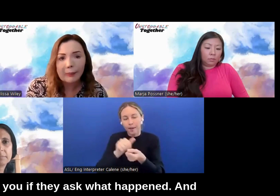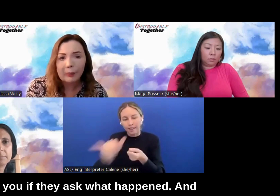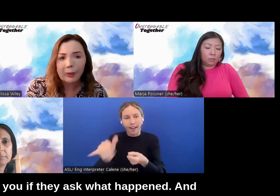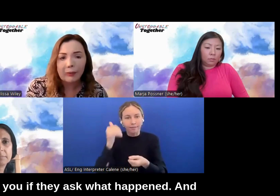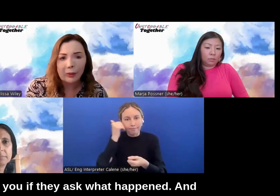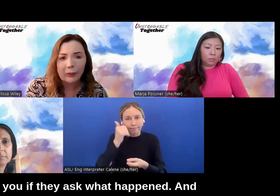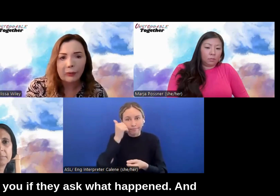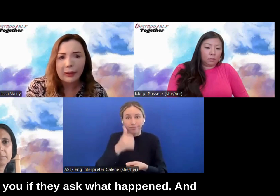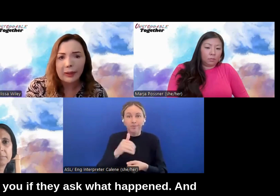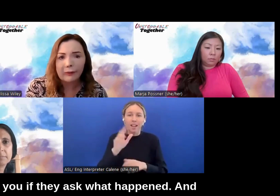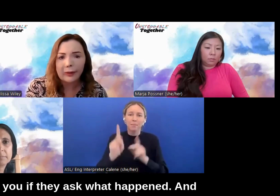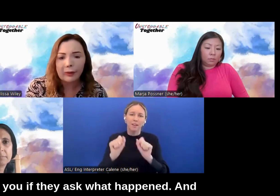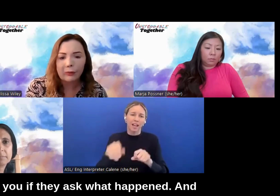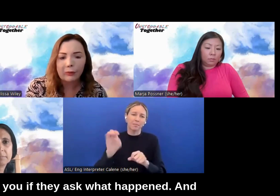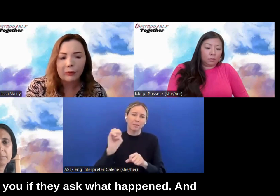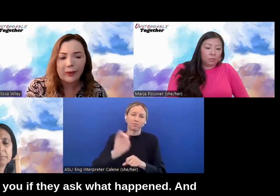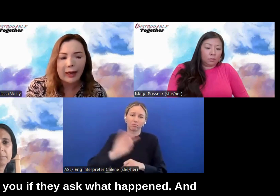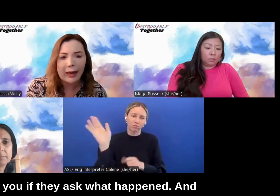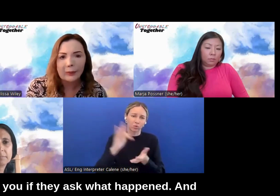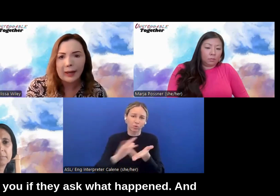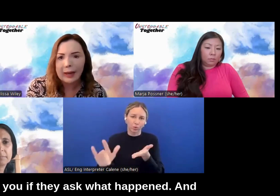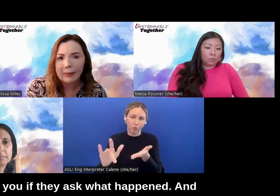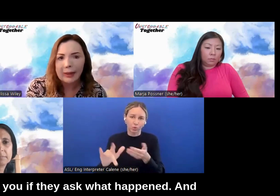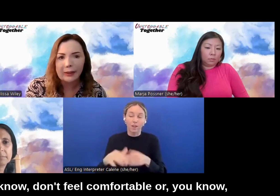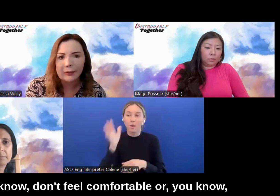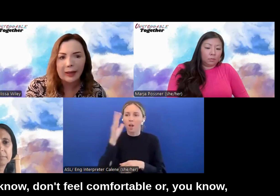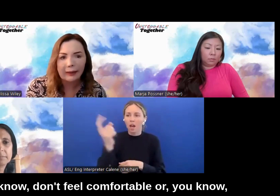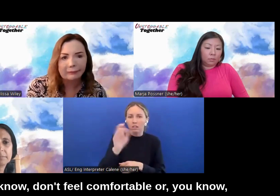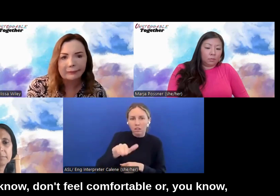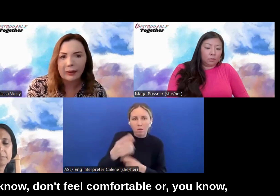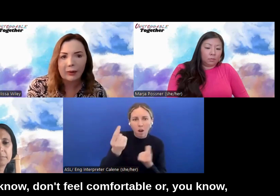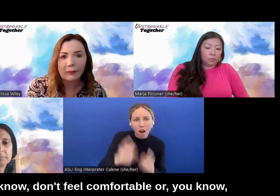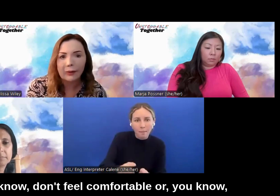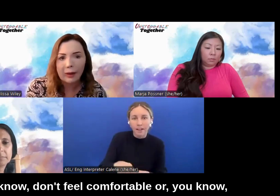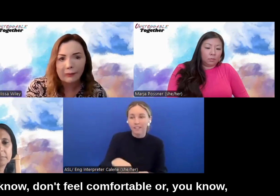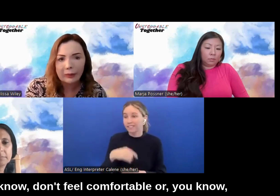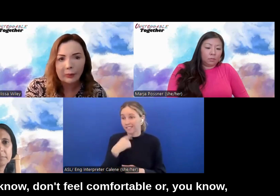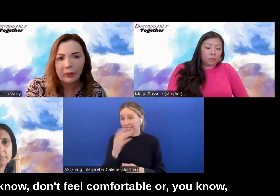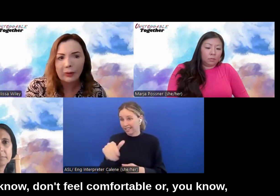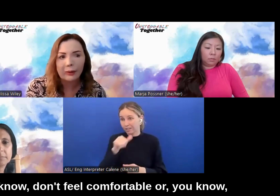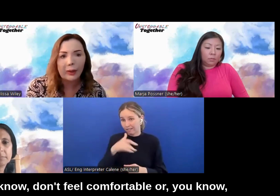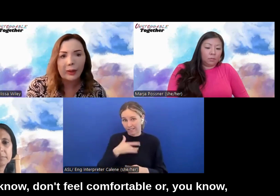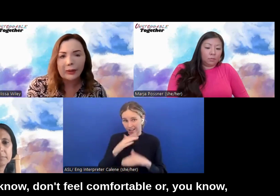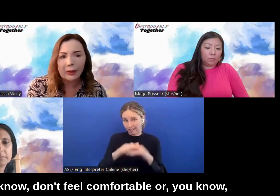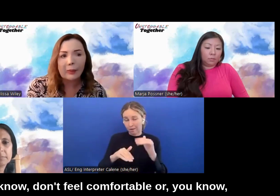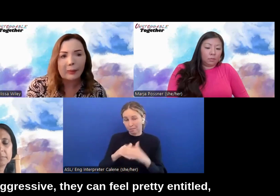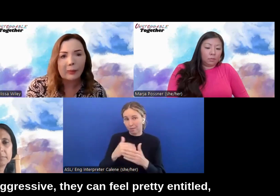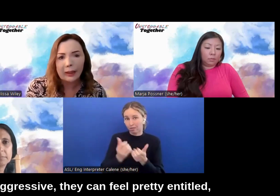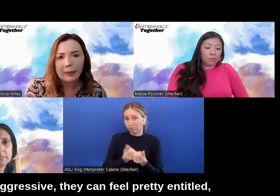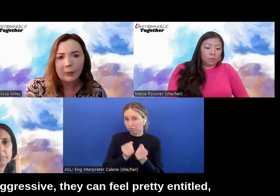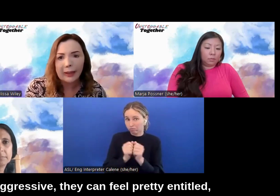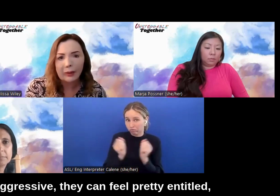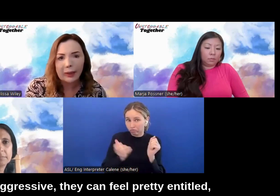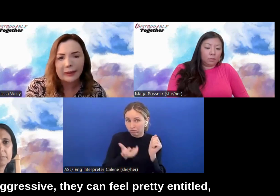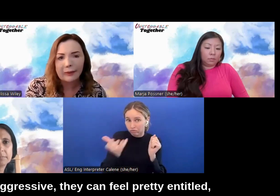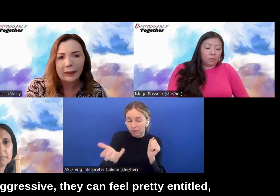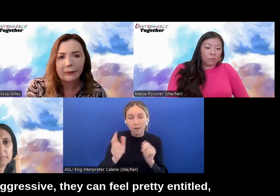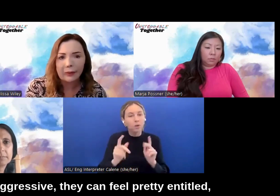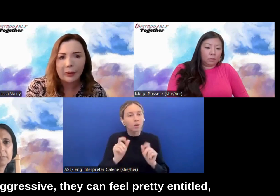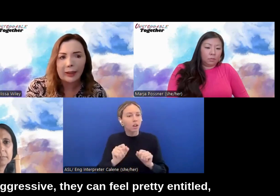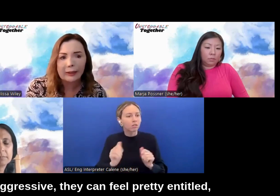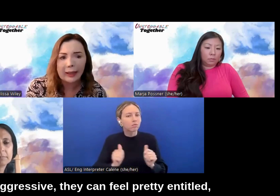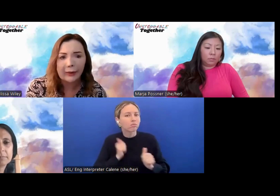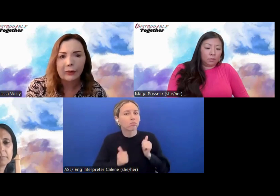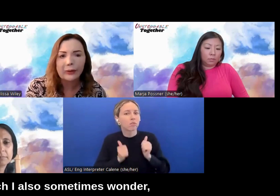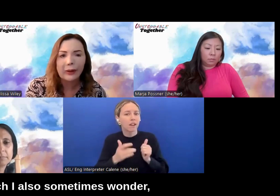people can be pretty rude if they ask what happened and you say like, I don't feel comfortable, or, people can get pretty aggressive. They can